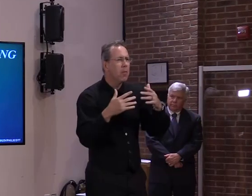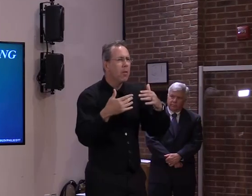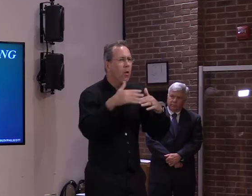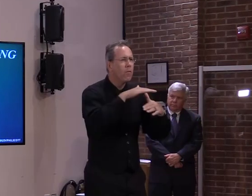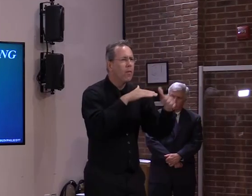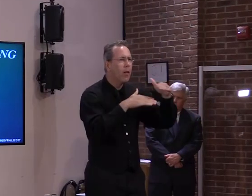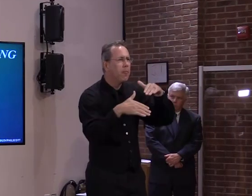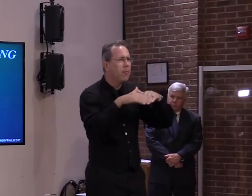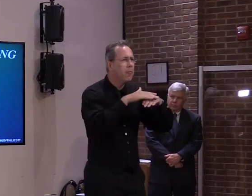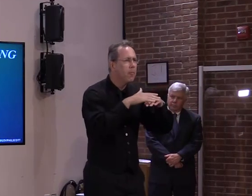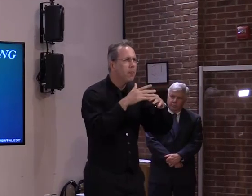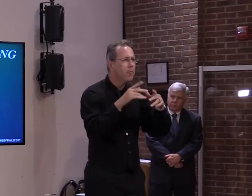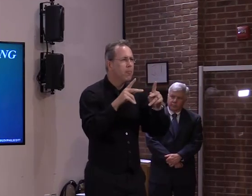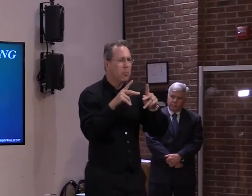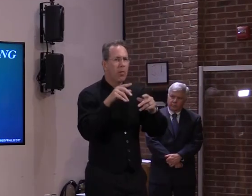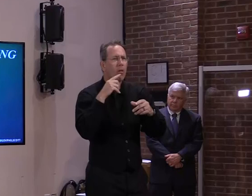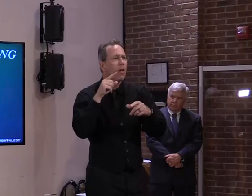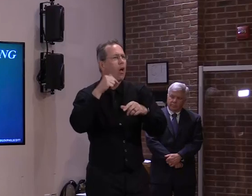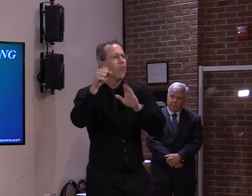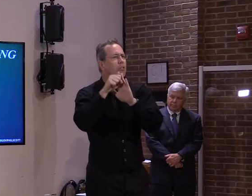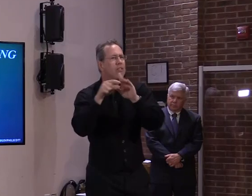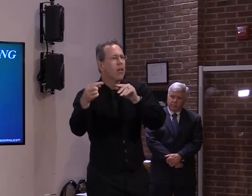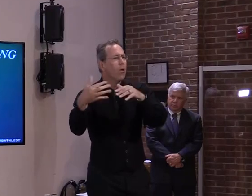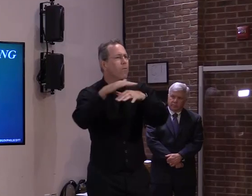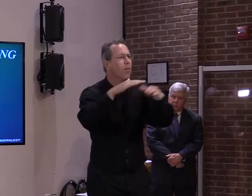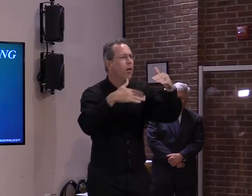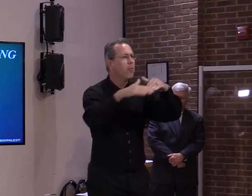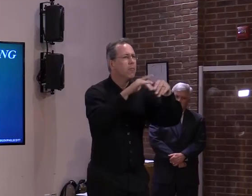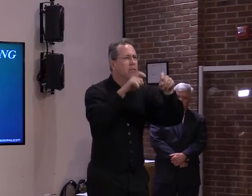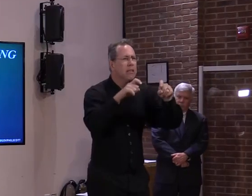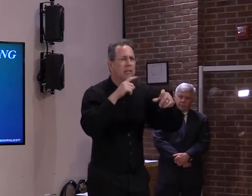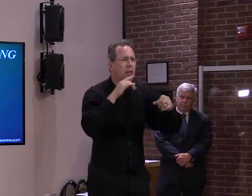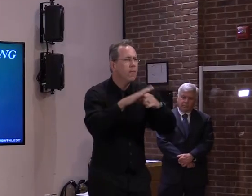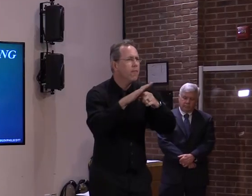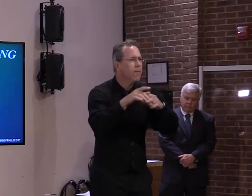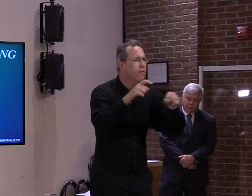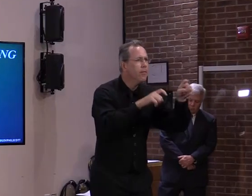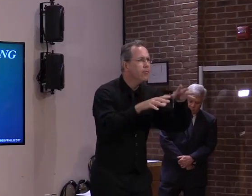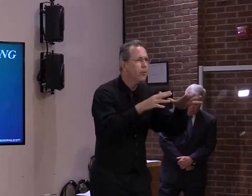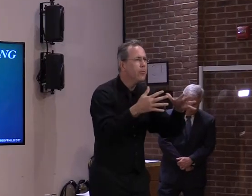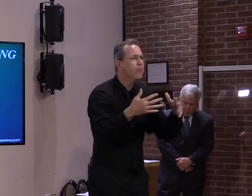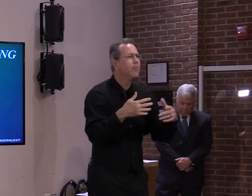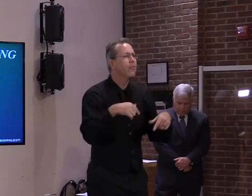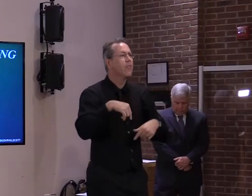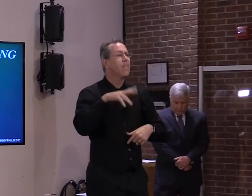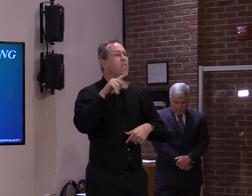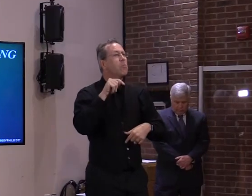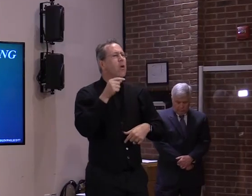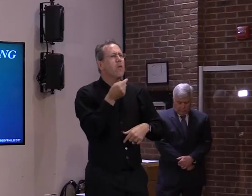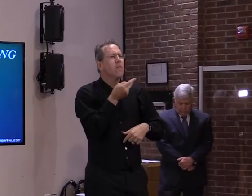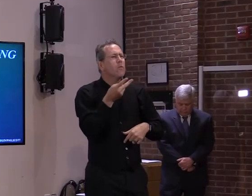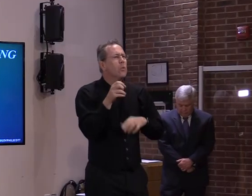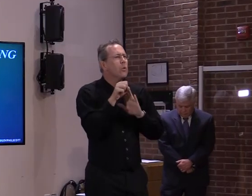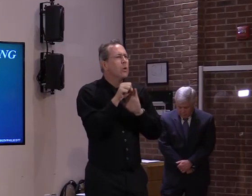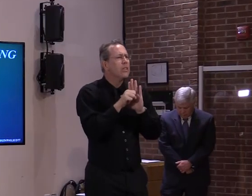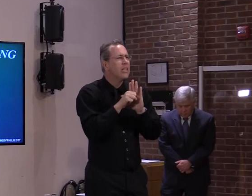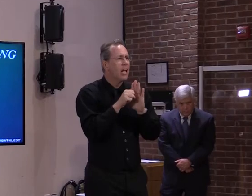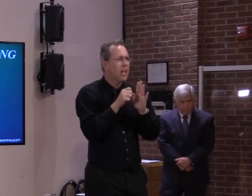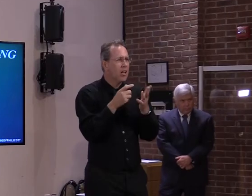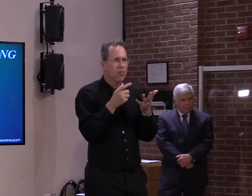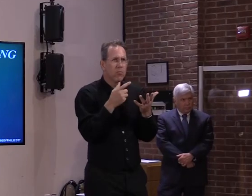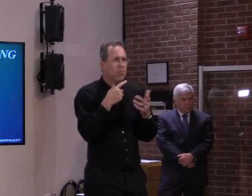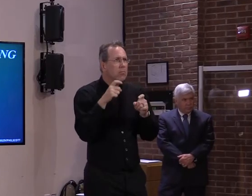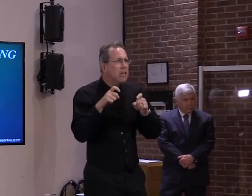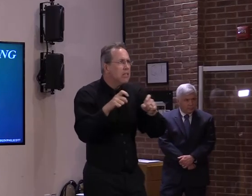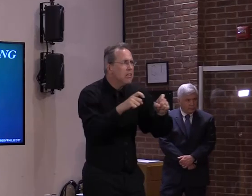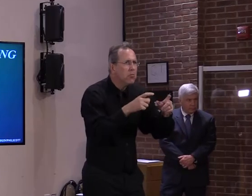all, right now in Vermont, moving in a very, very good direction for us all. And as I've said before, with enough